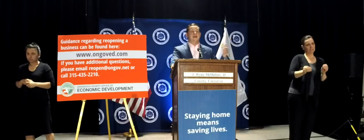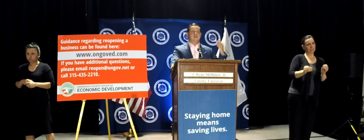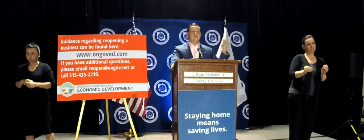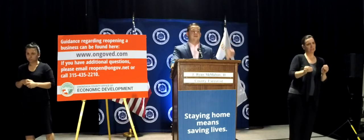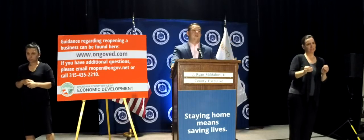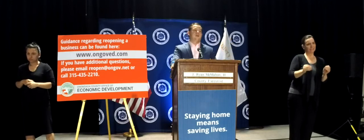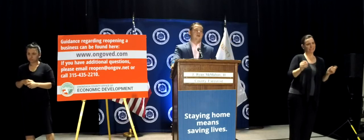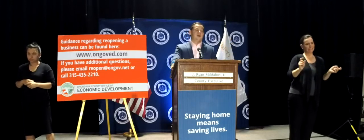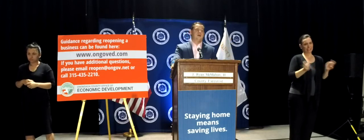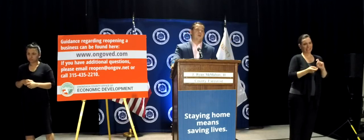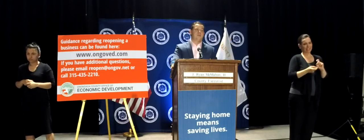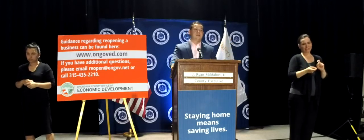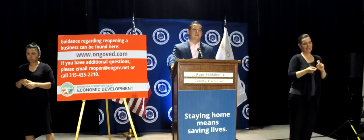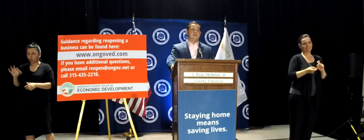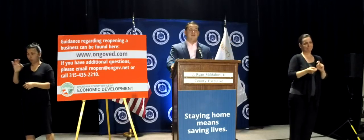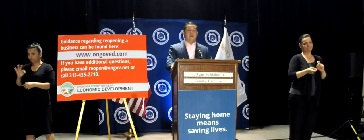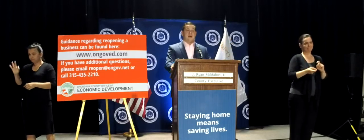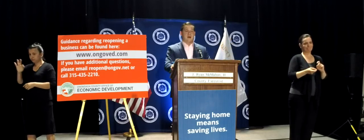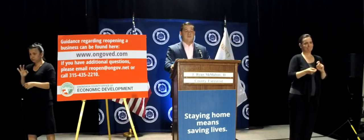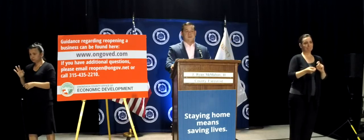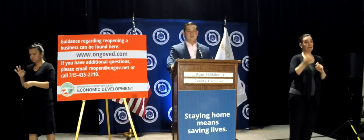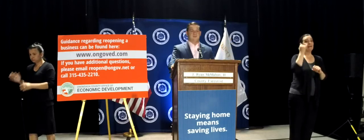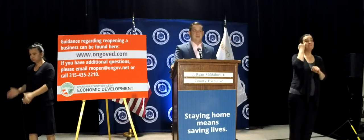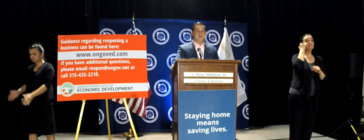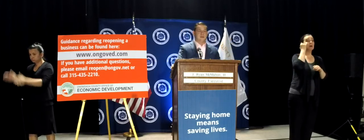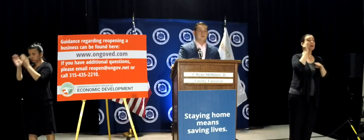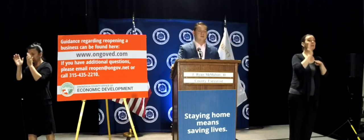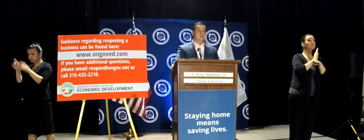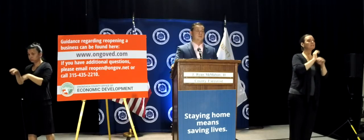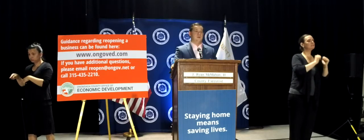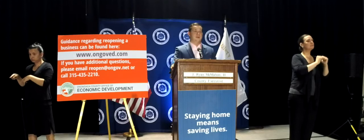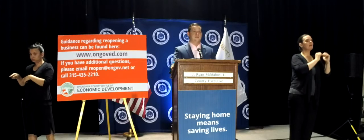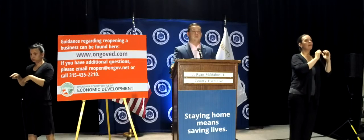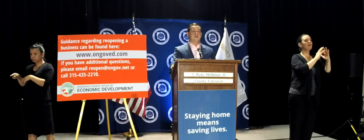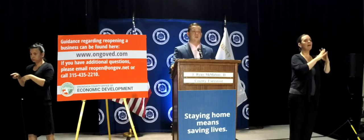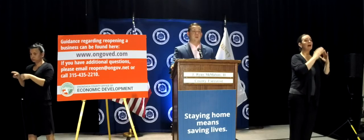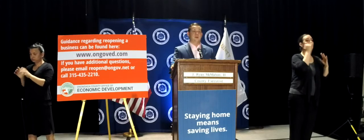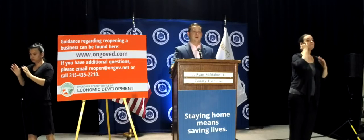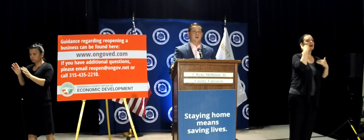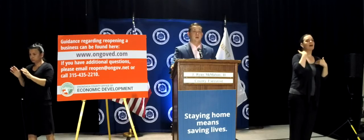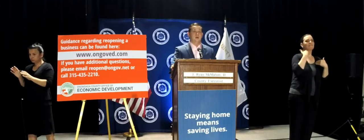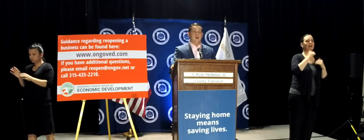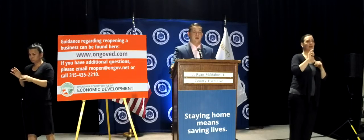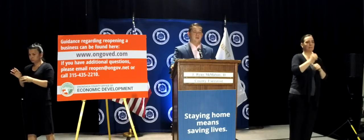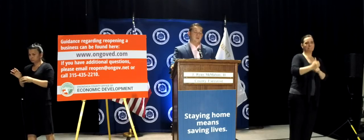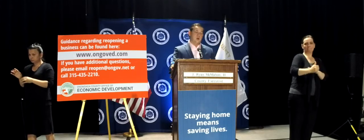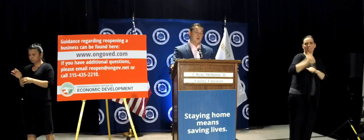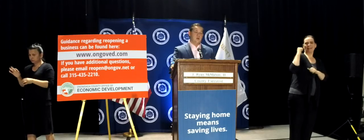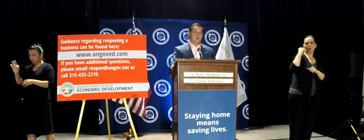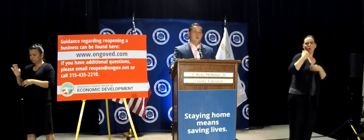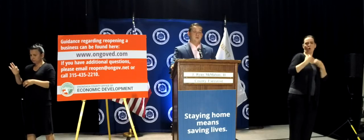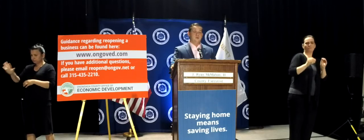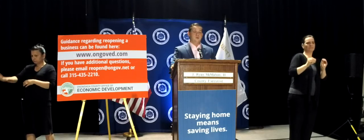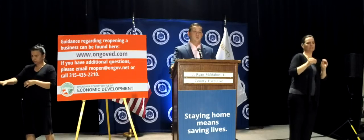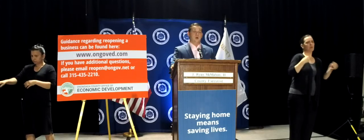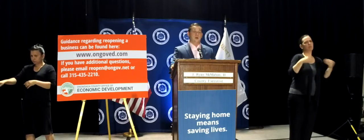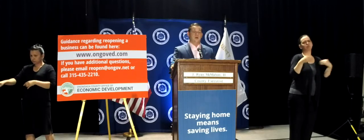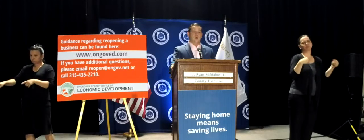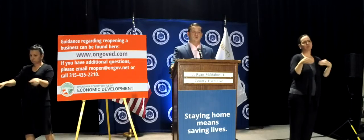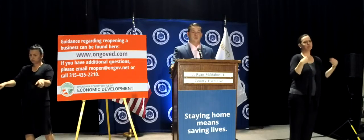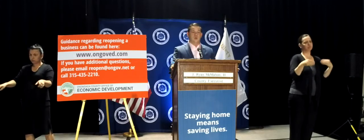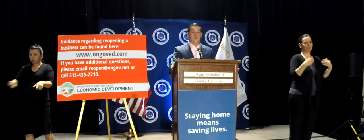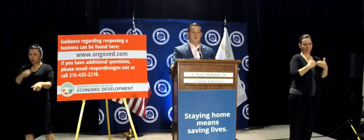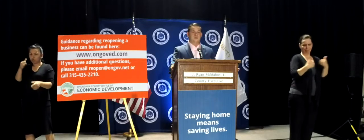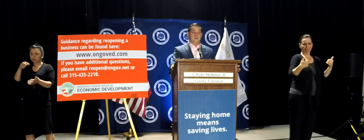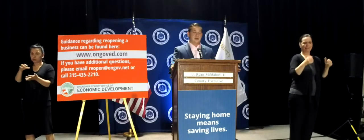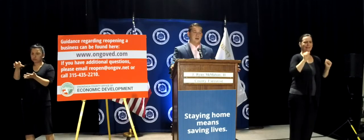for the positive. If you're a business and you have a back office, to me that tells me you got some flexibility there. So we're going to